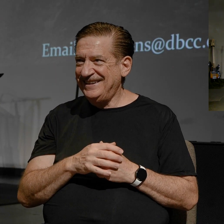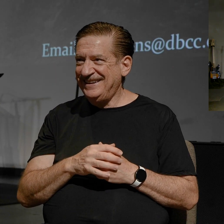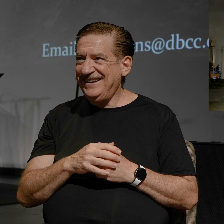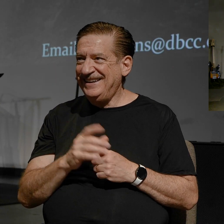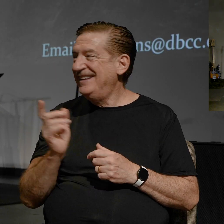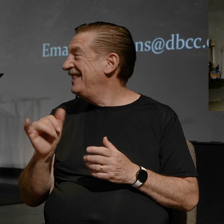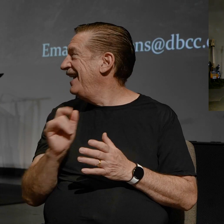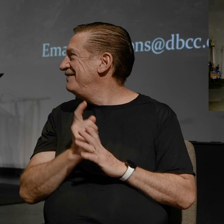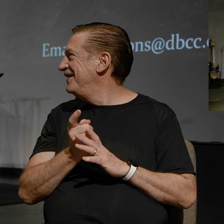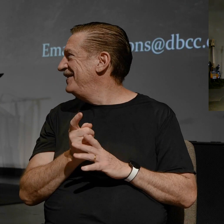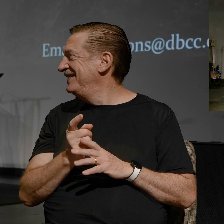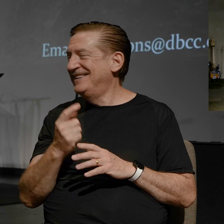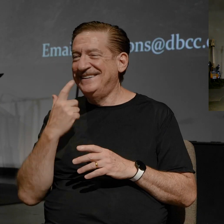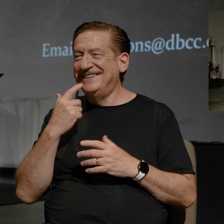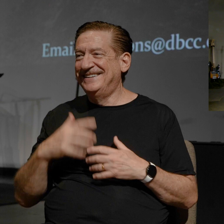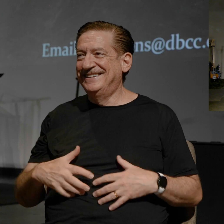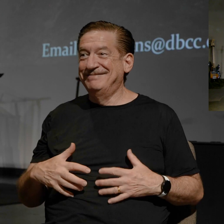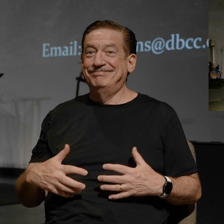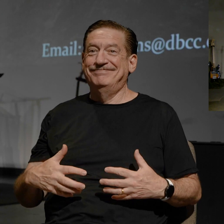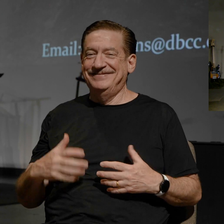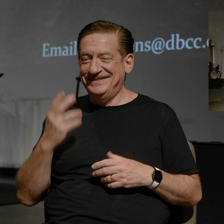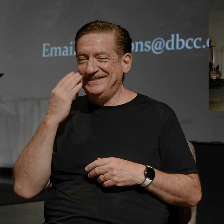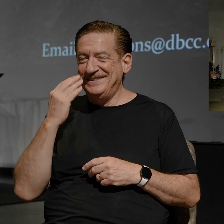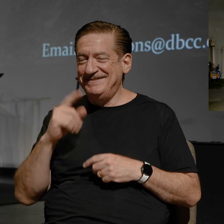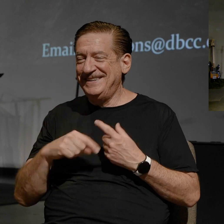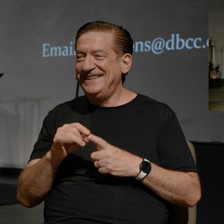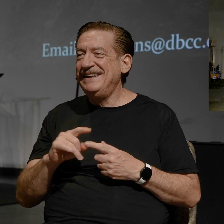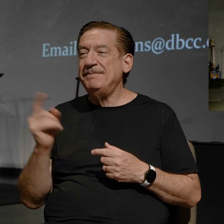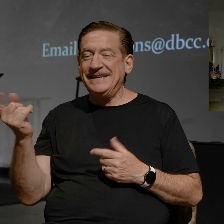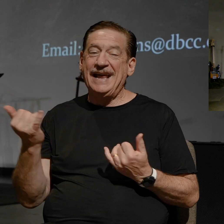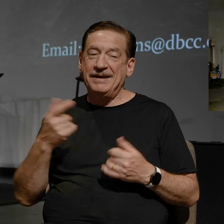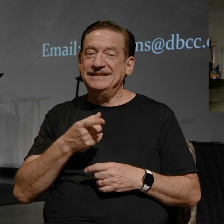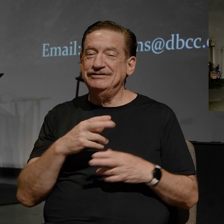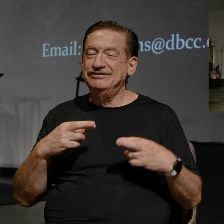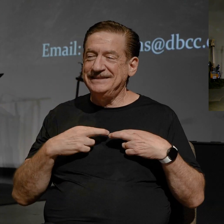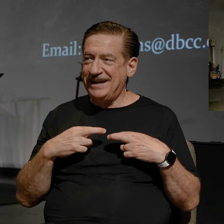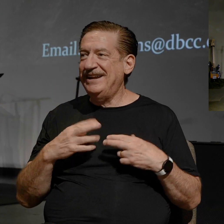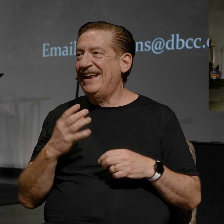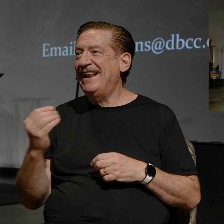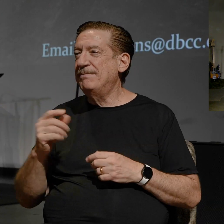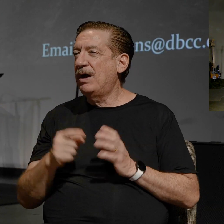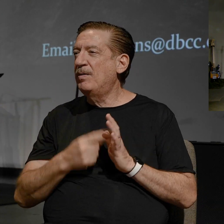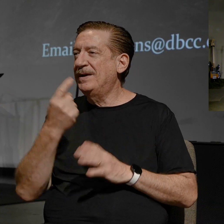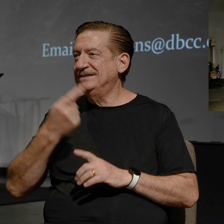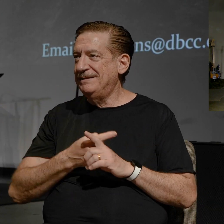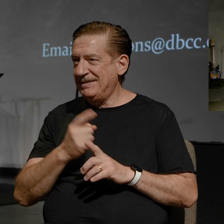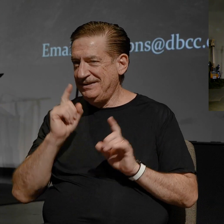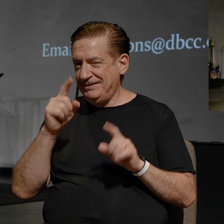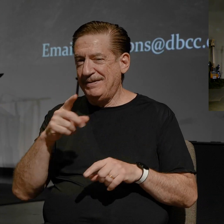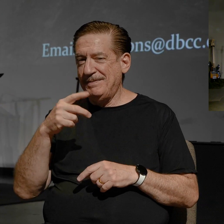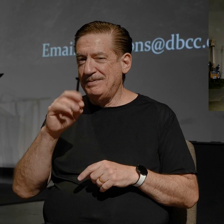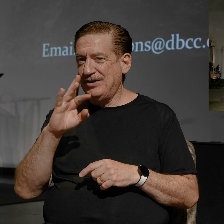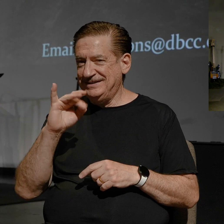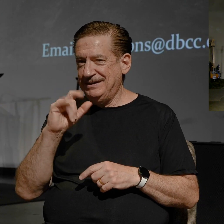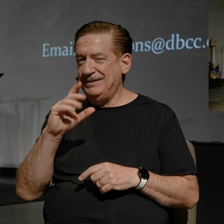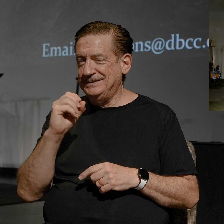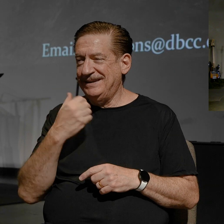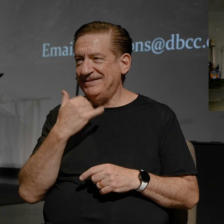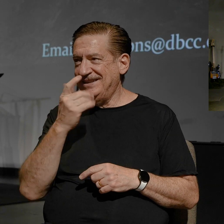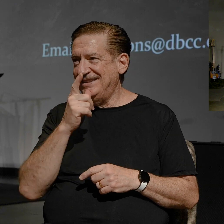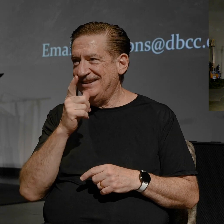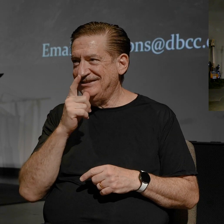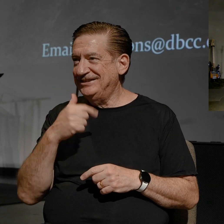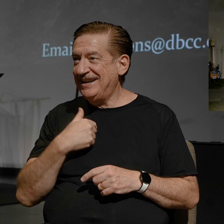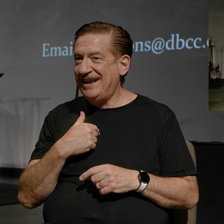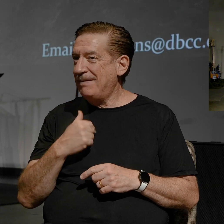moment. And so we've had, even now, he's retired, and we, about once a month, we get together at Portillo's and have lunch. And just, I